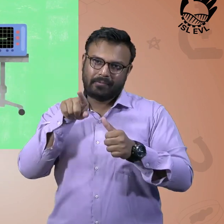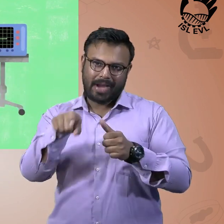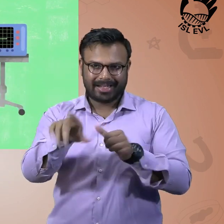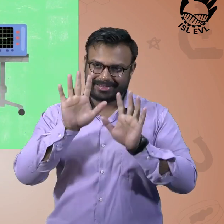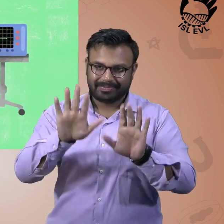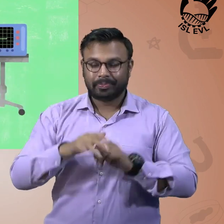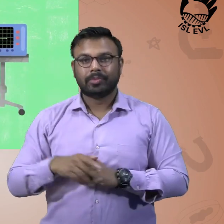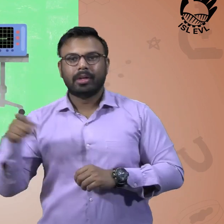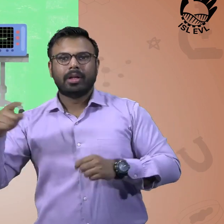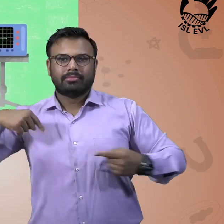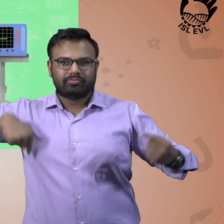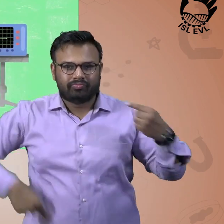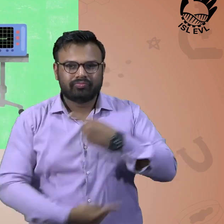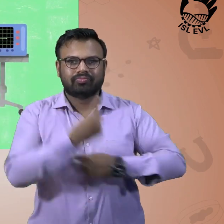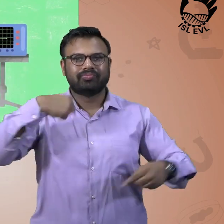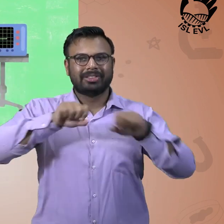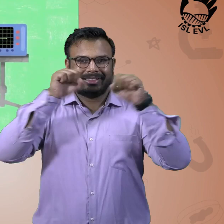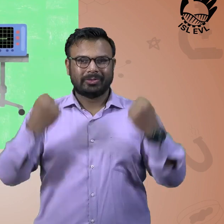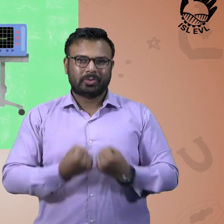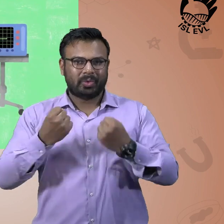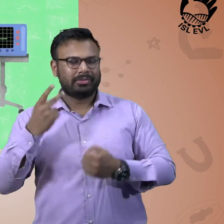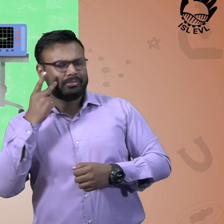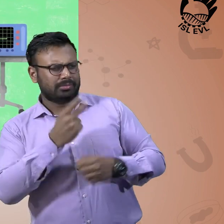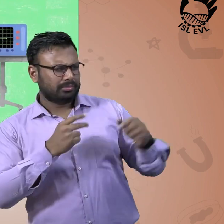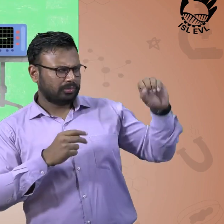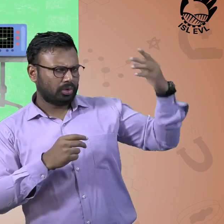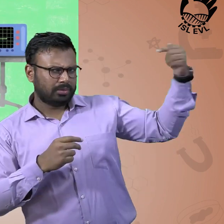because their antibodies will reject the foreign antigens and attack them.